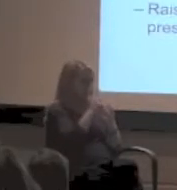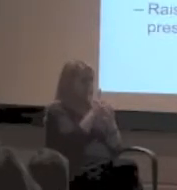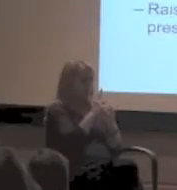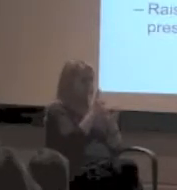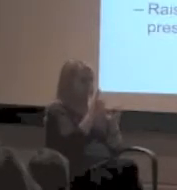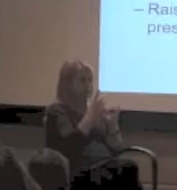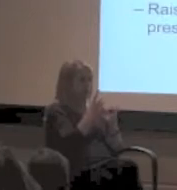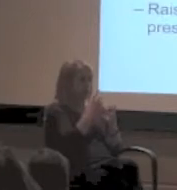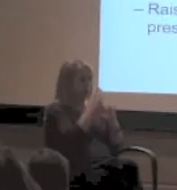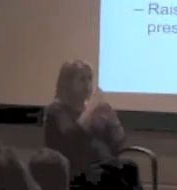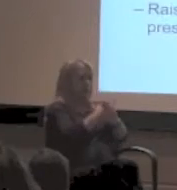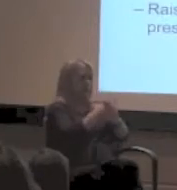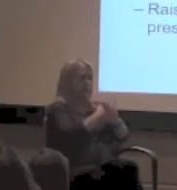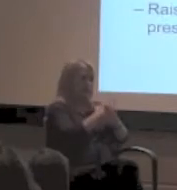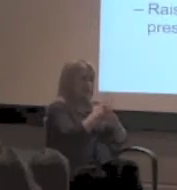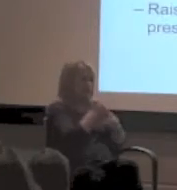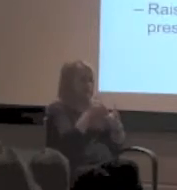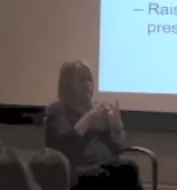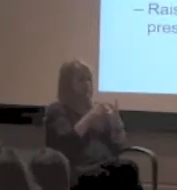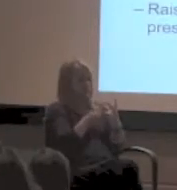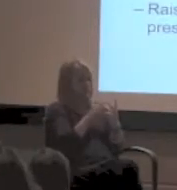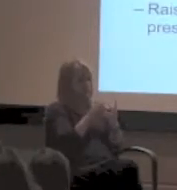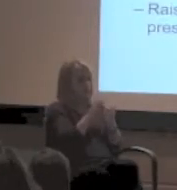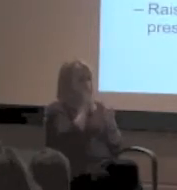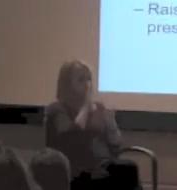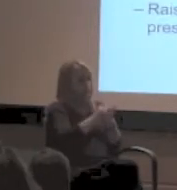for trauma. It removes some